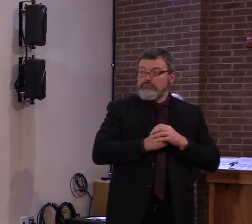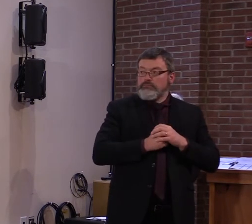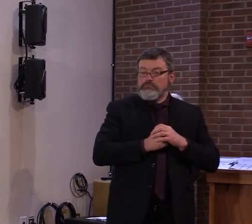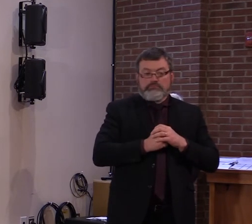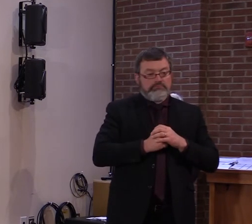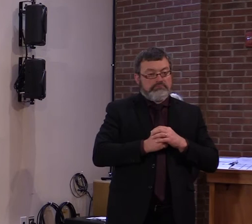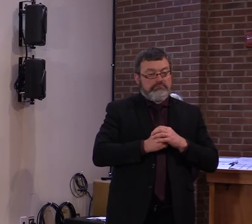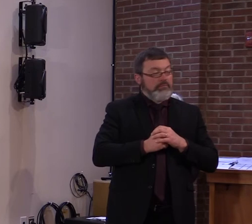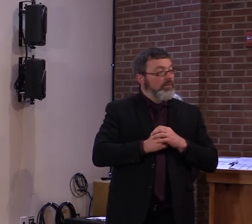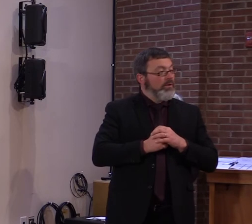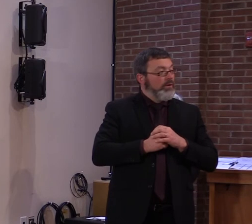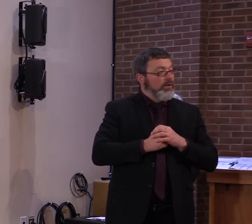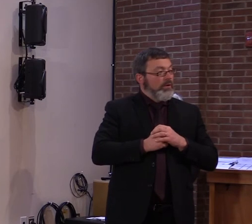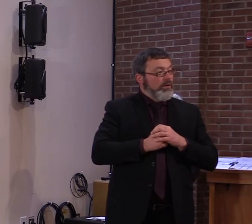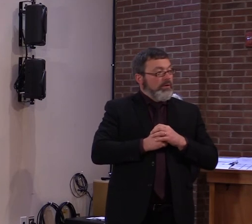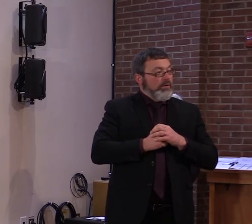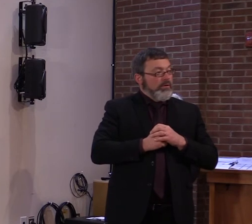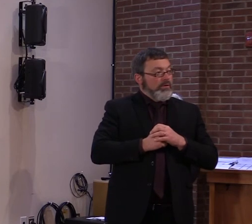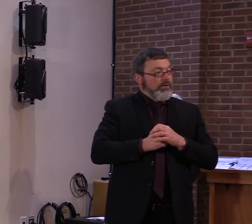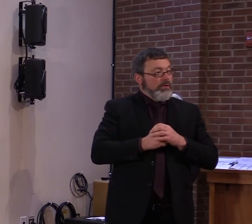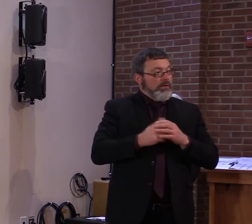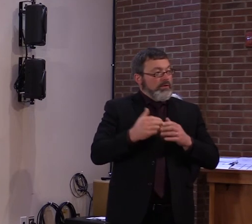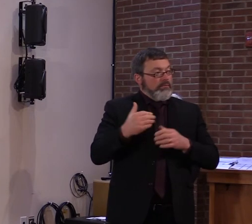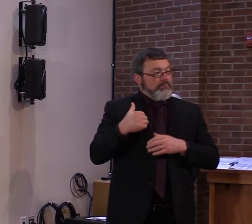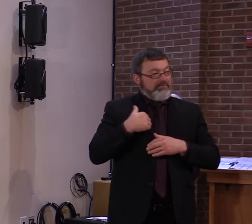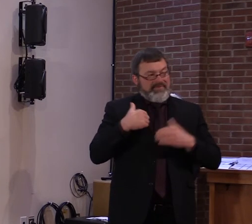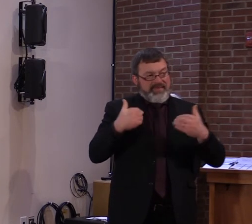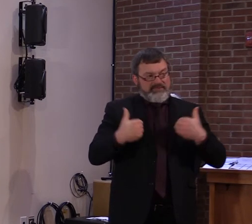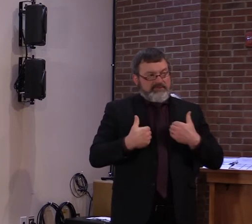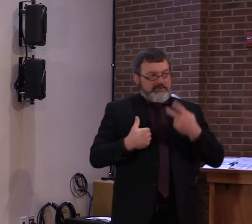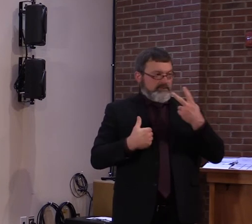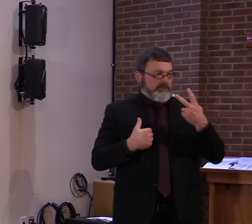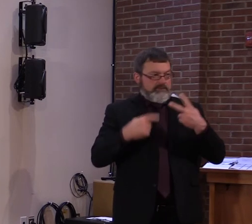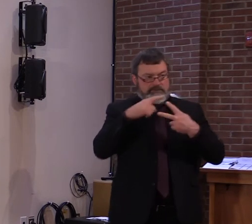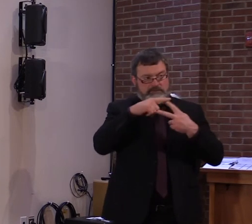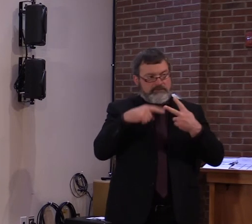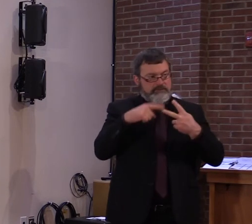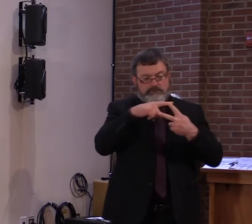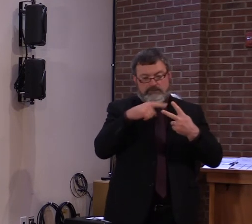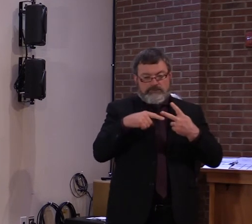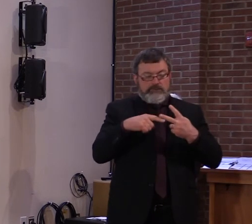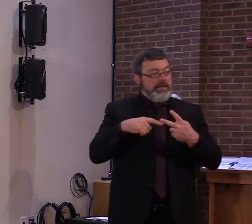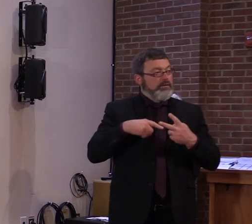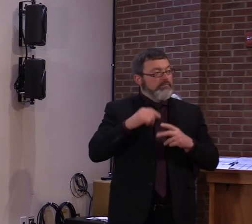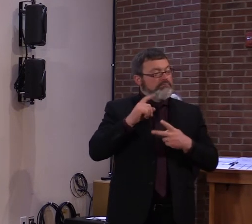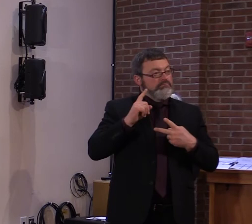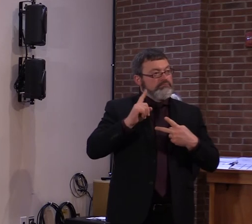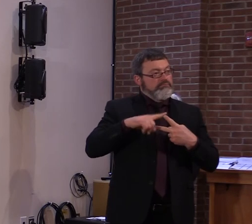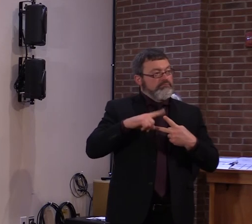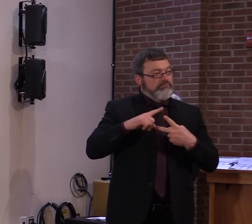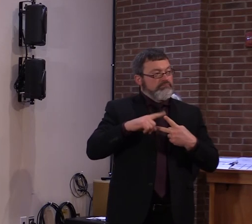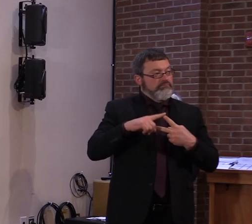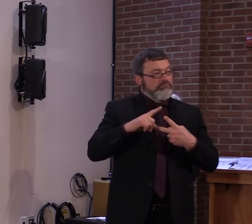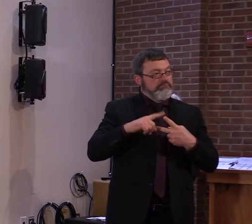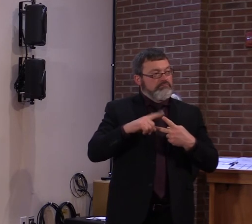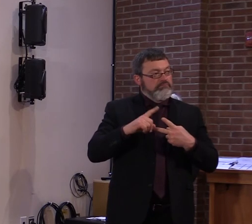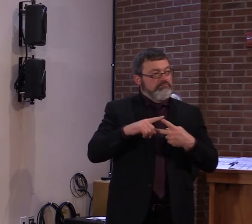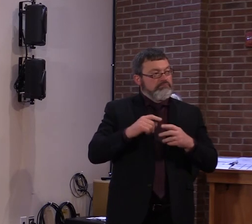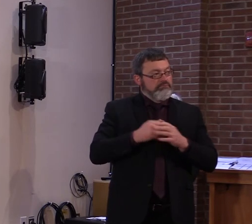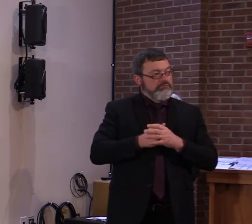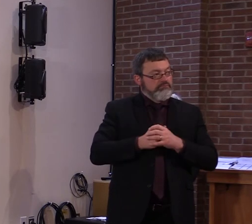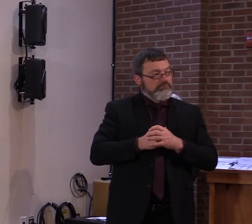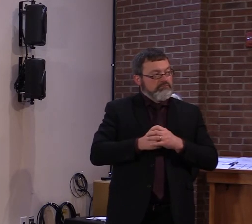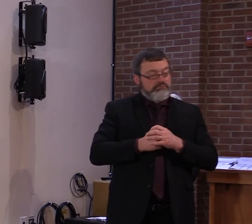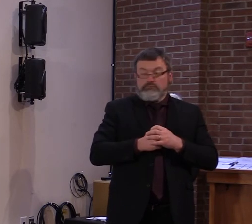question. I've got two of them. The first one is that, you know, as part of the school reopening